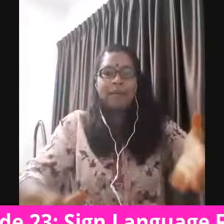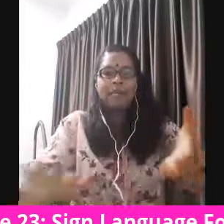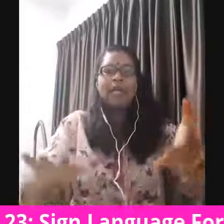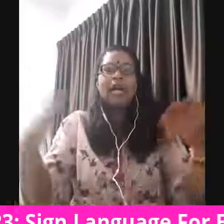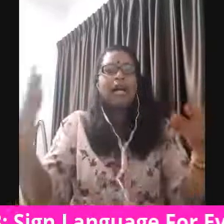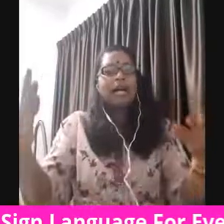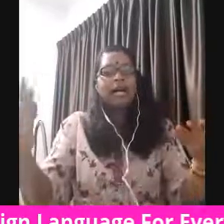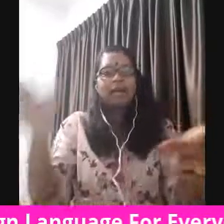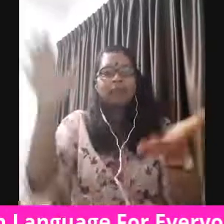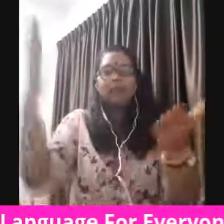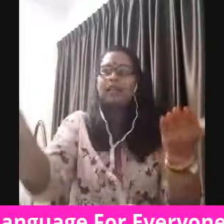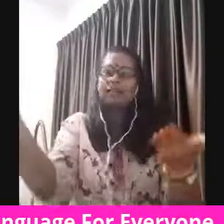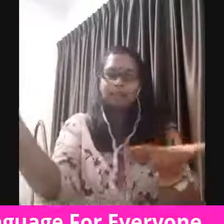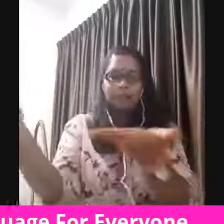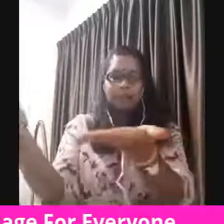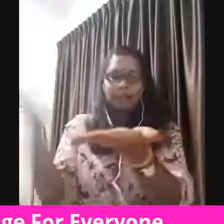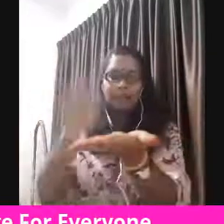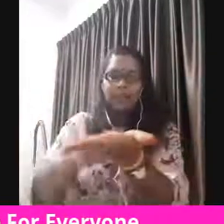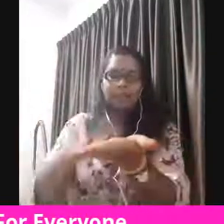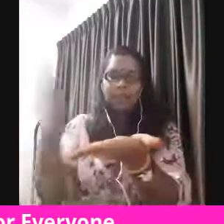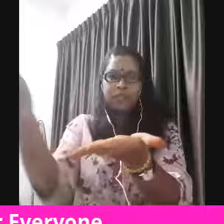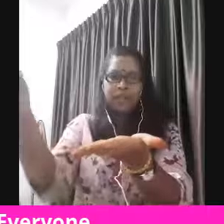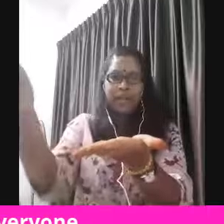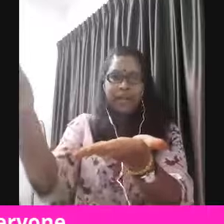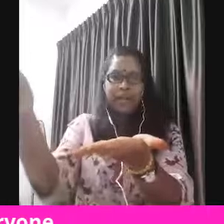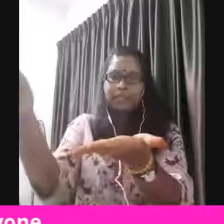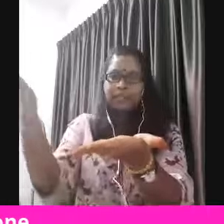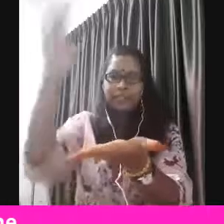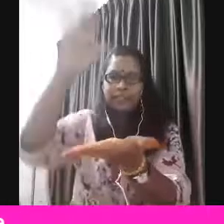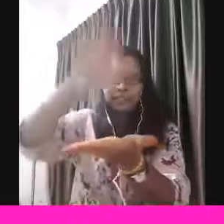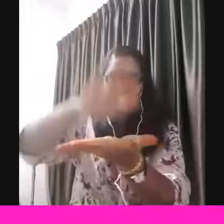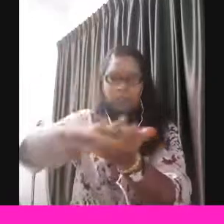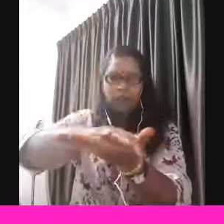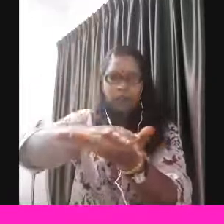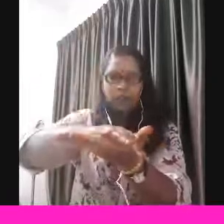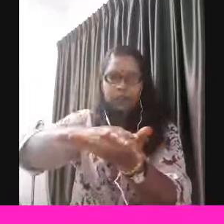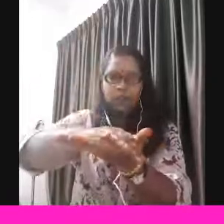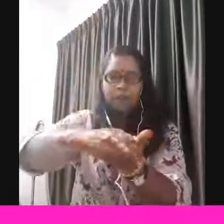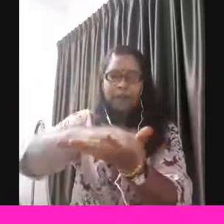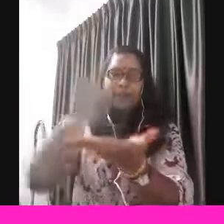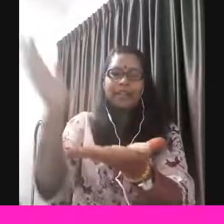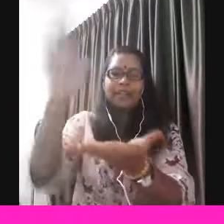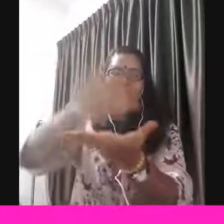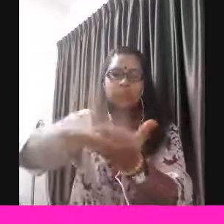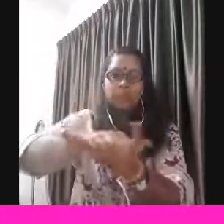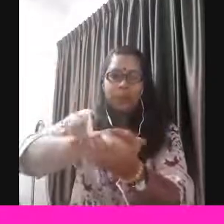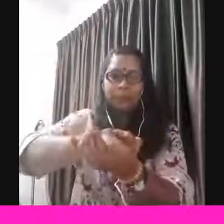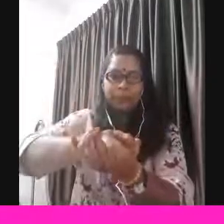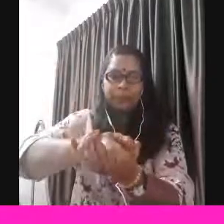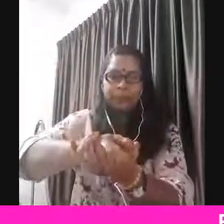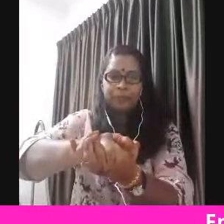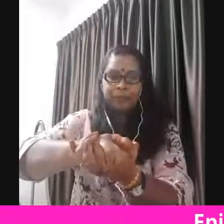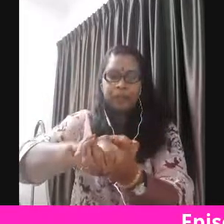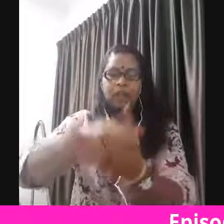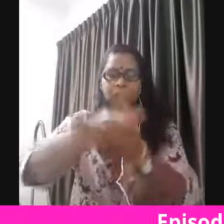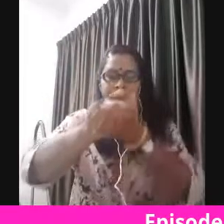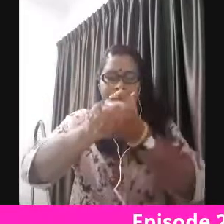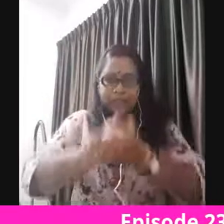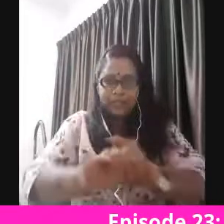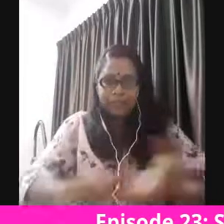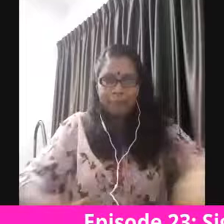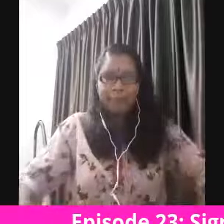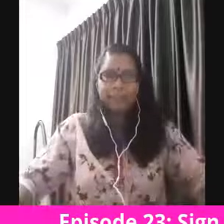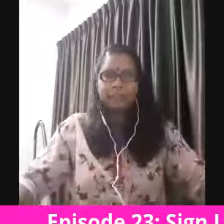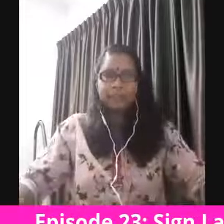a selamat. any hand? Left and this Left. right on the top, right hand on the Right. top.